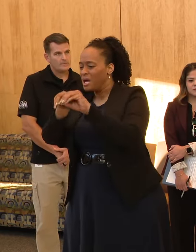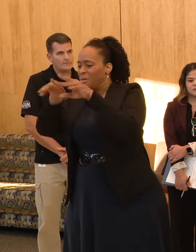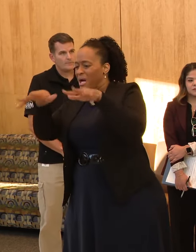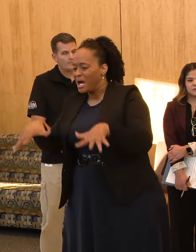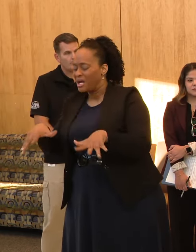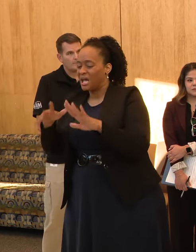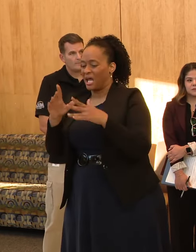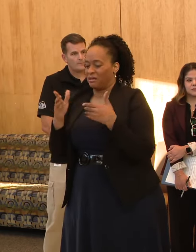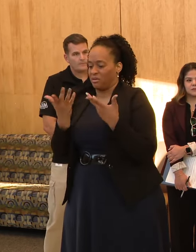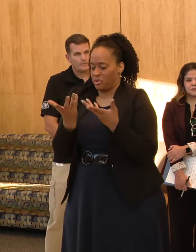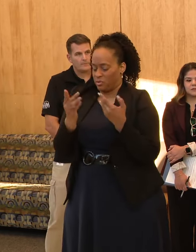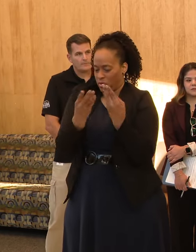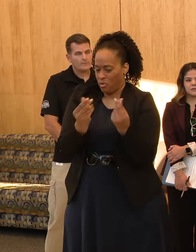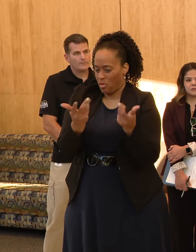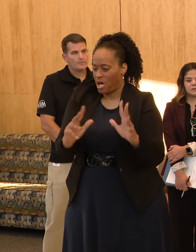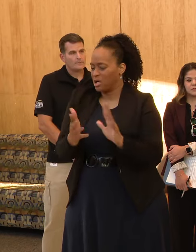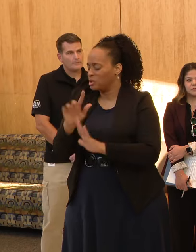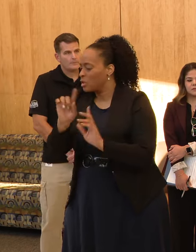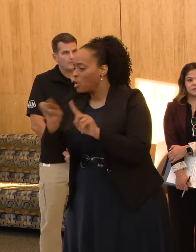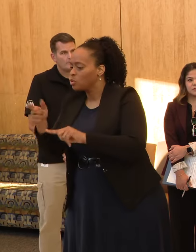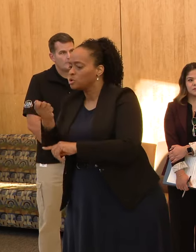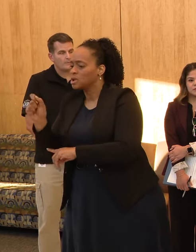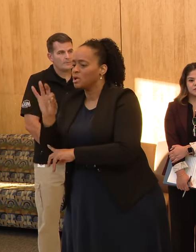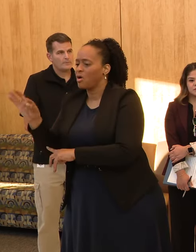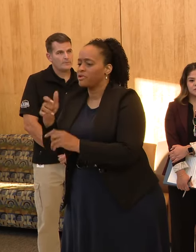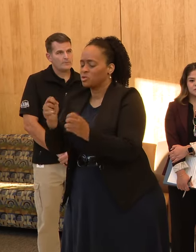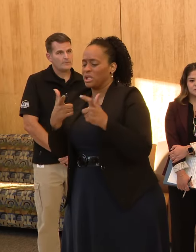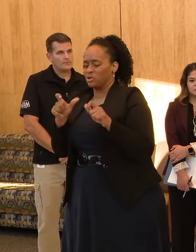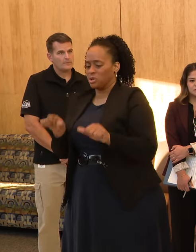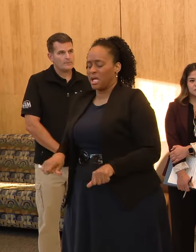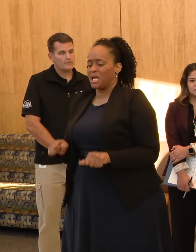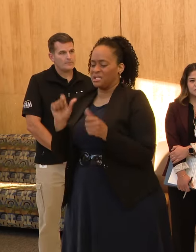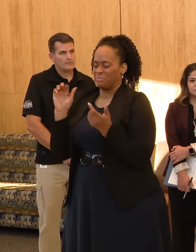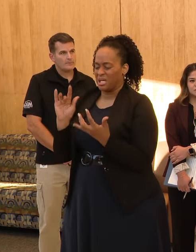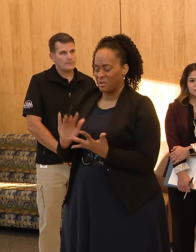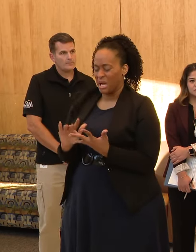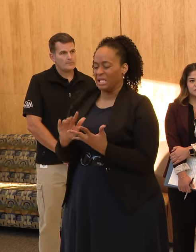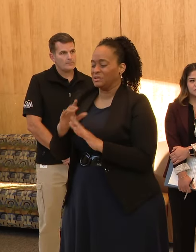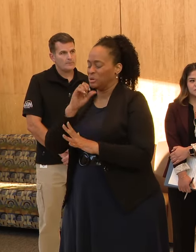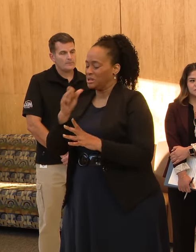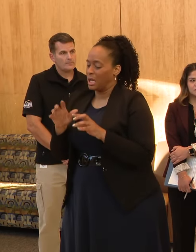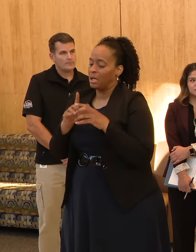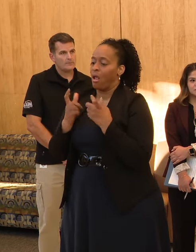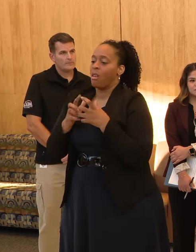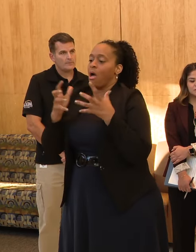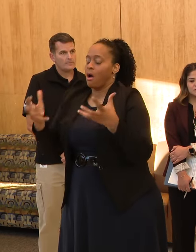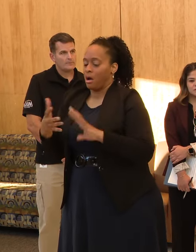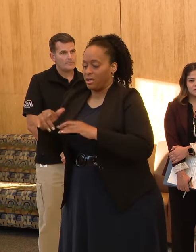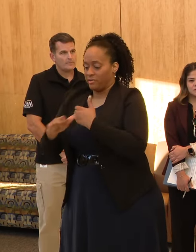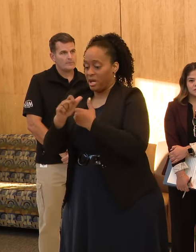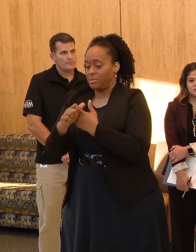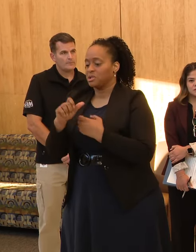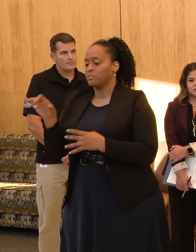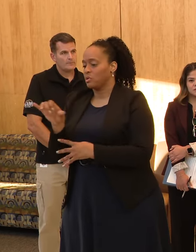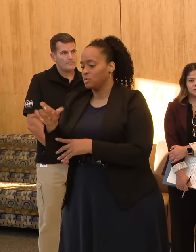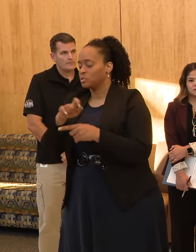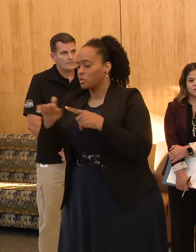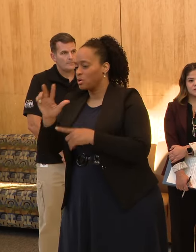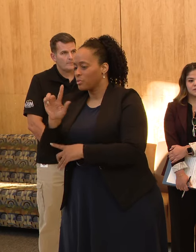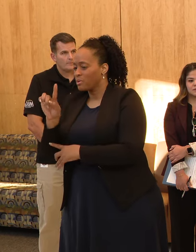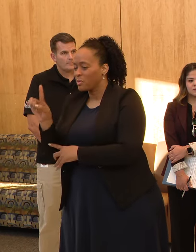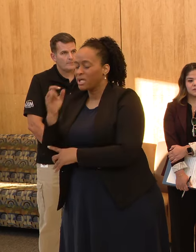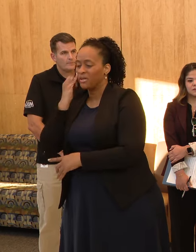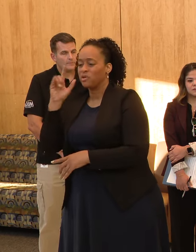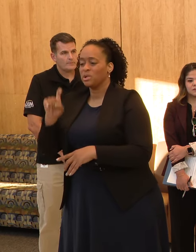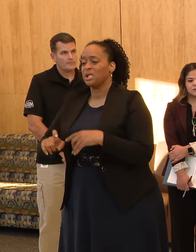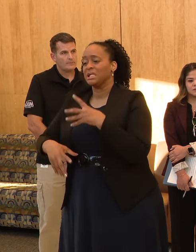it's thawed out, shut it off as quickly as you can to minimize the amount of damage that's there. Of course, call 311 if you need some